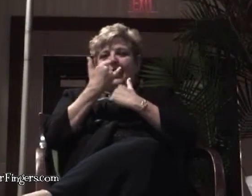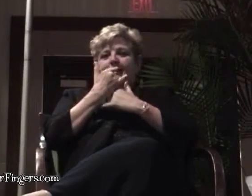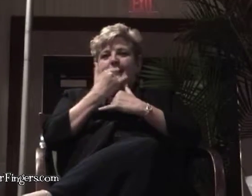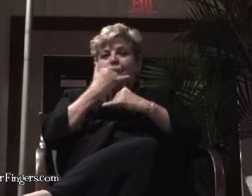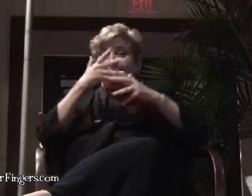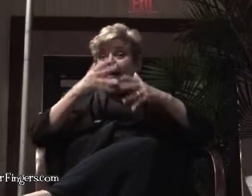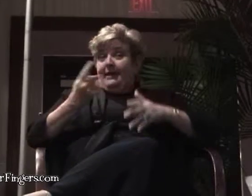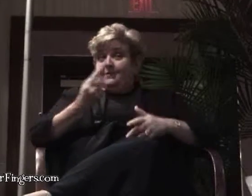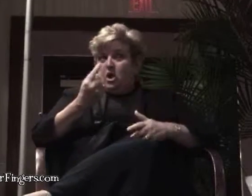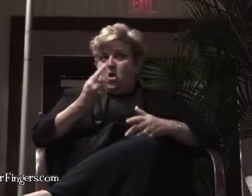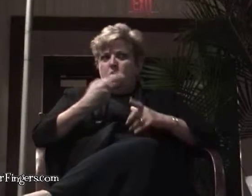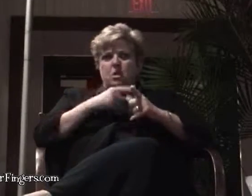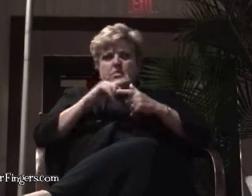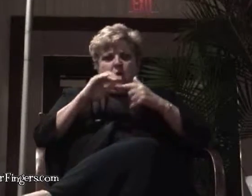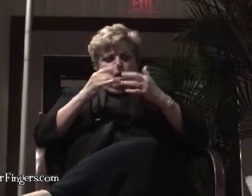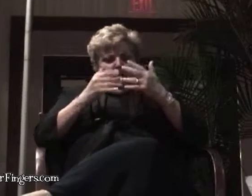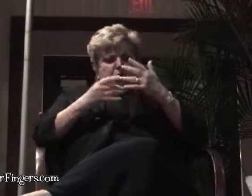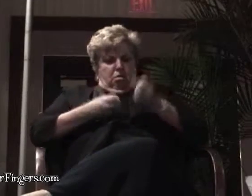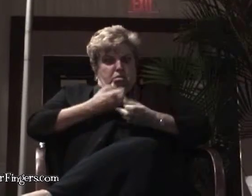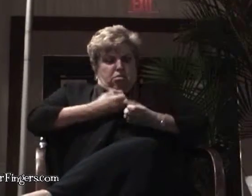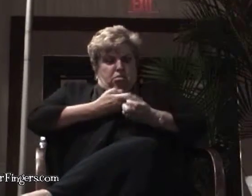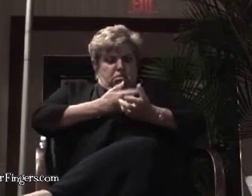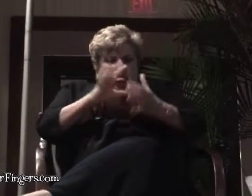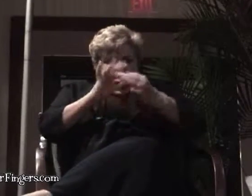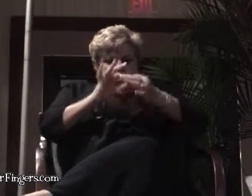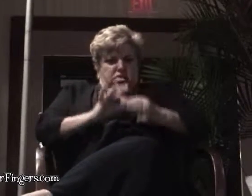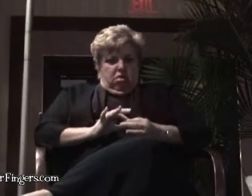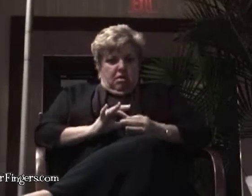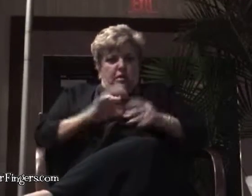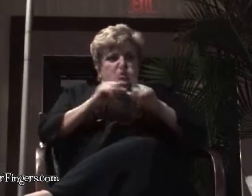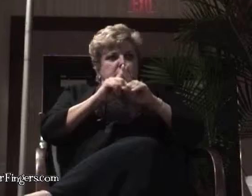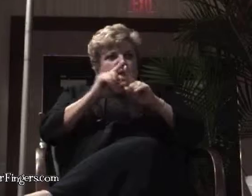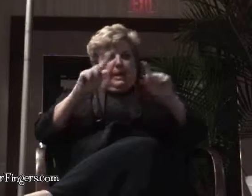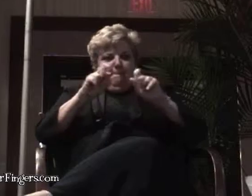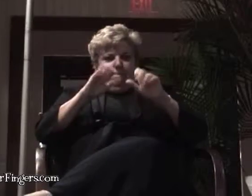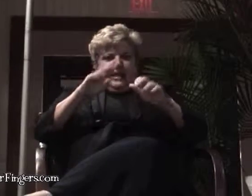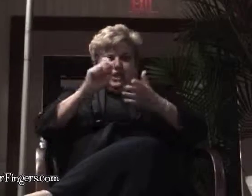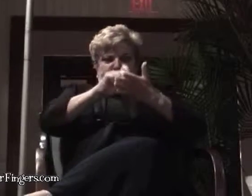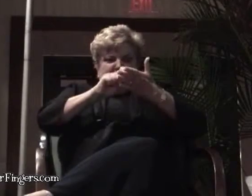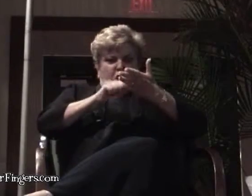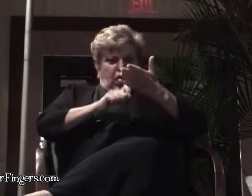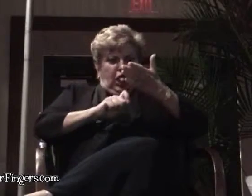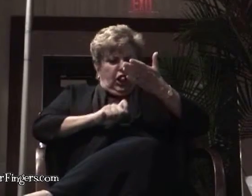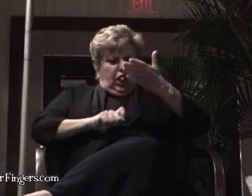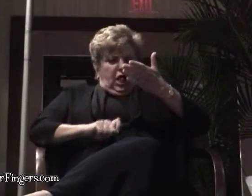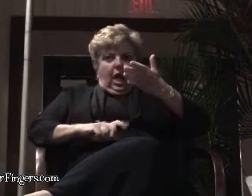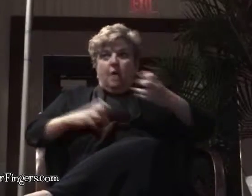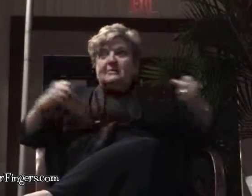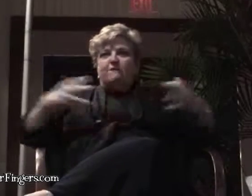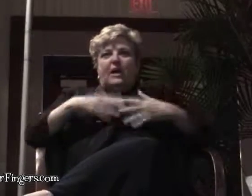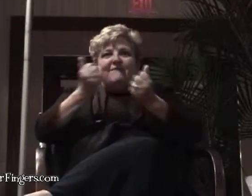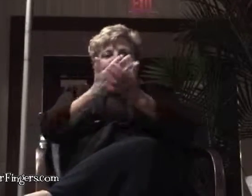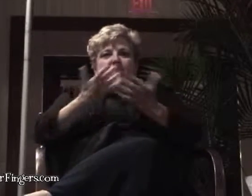just starts coming out with a magic pencil. And I'm afraid of everything. I'm afraid of everything. Holy